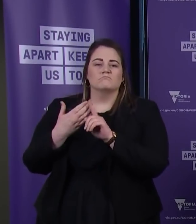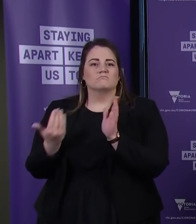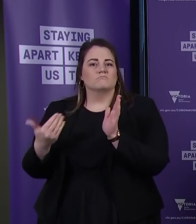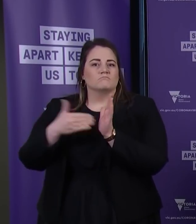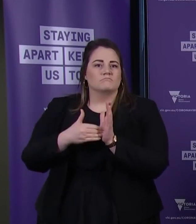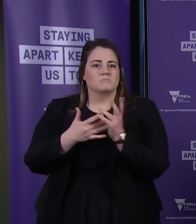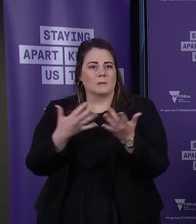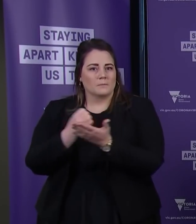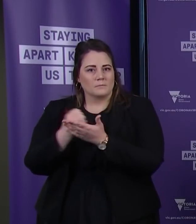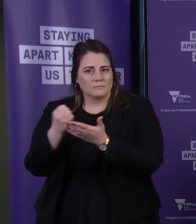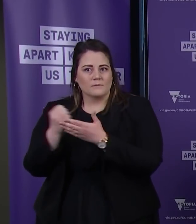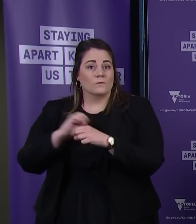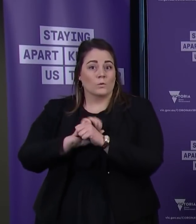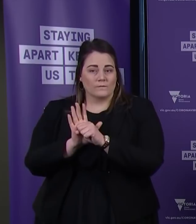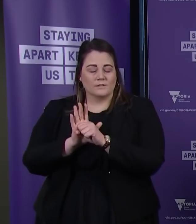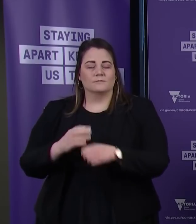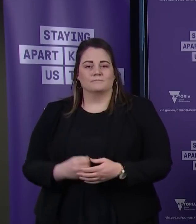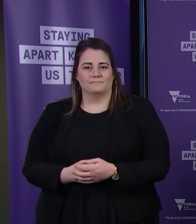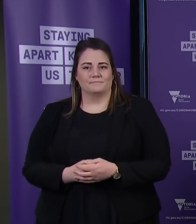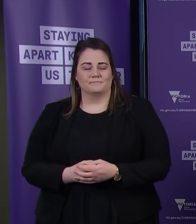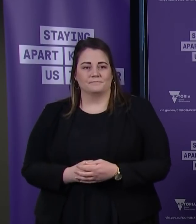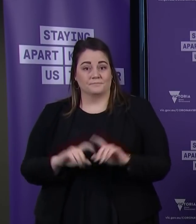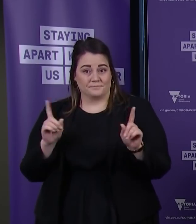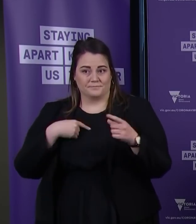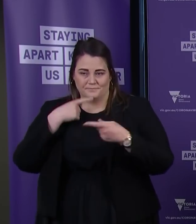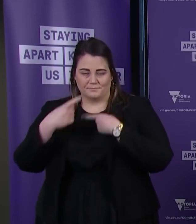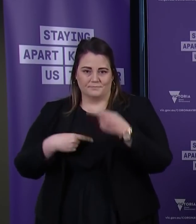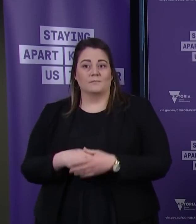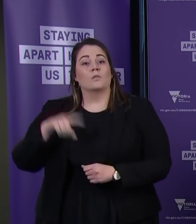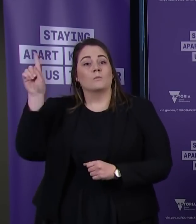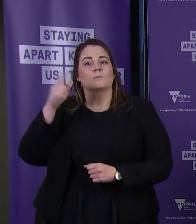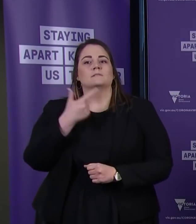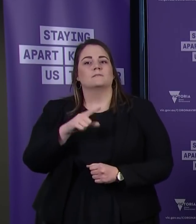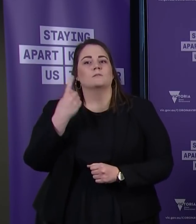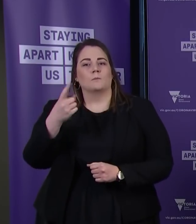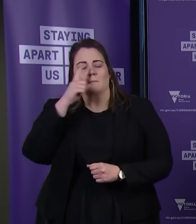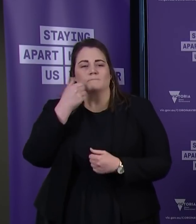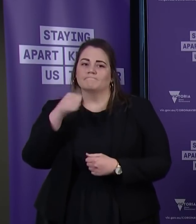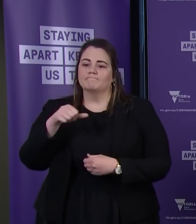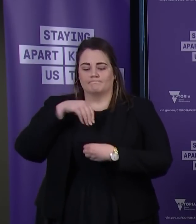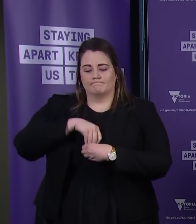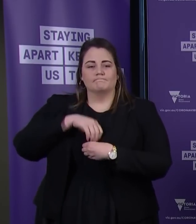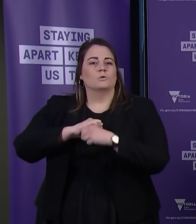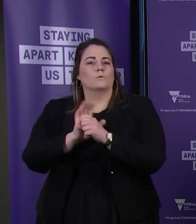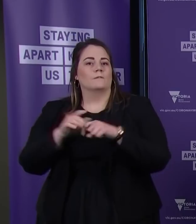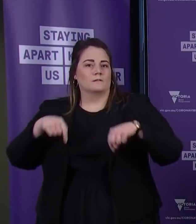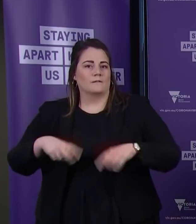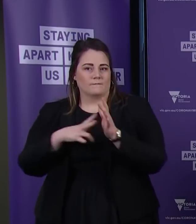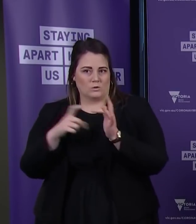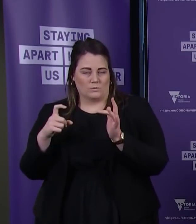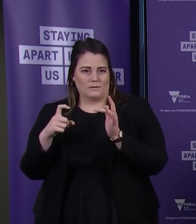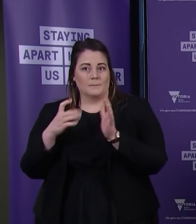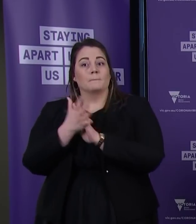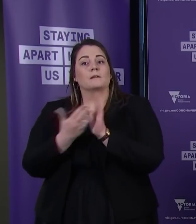numbers, and it is as follows. There are currently 71 active cases in Victoria, with one